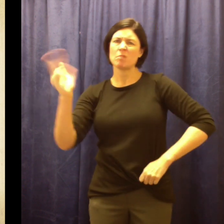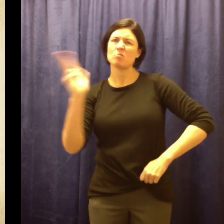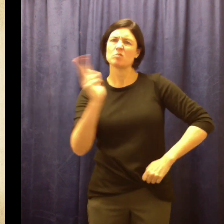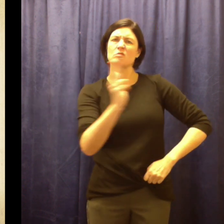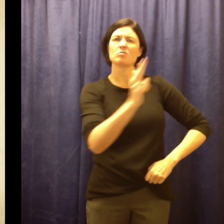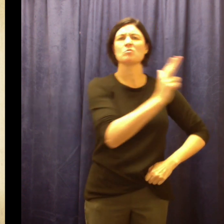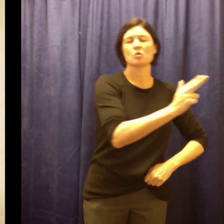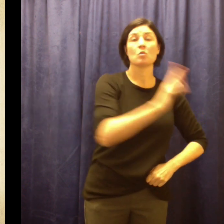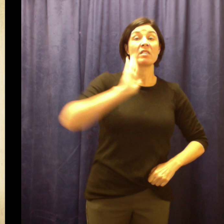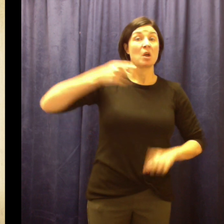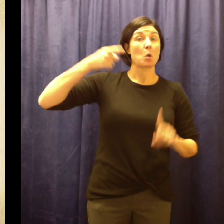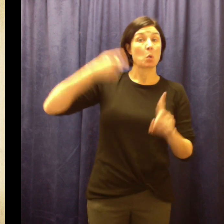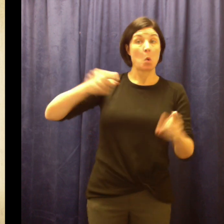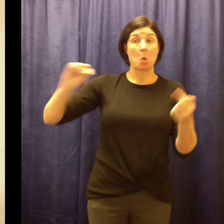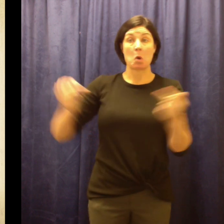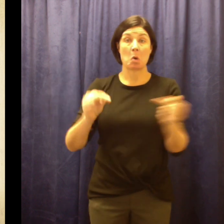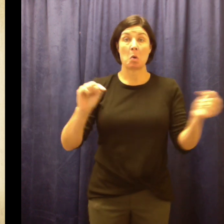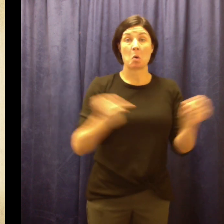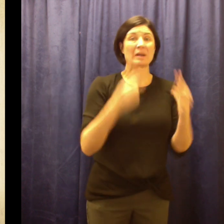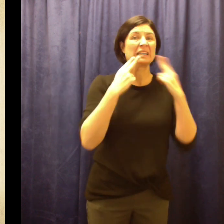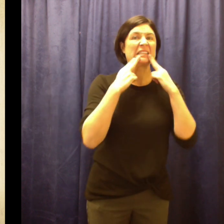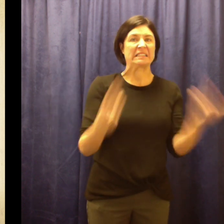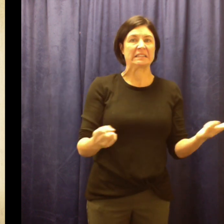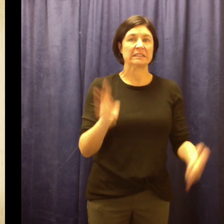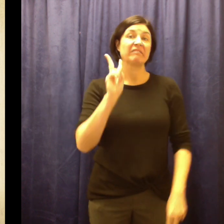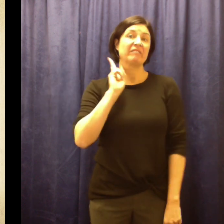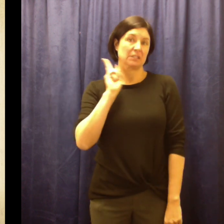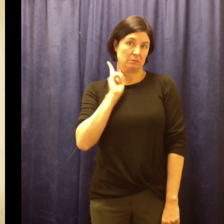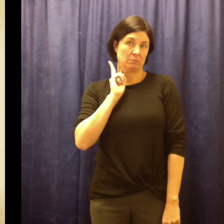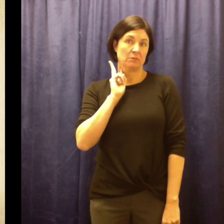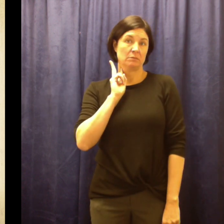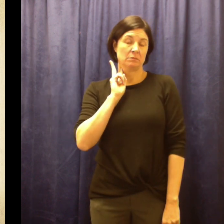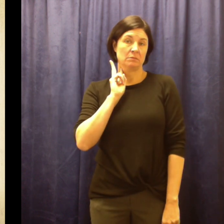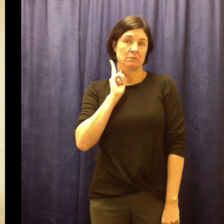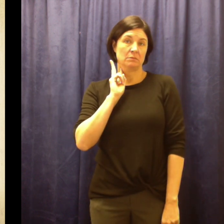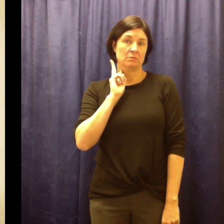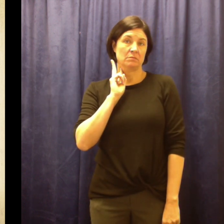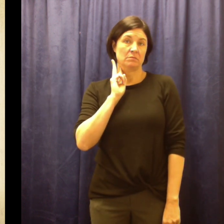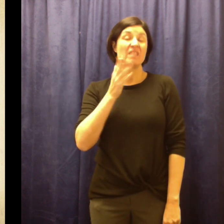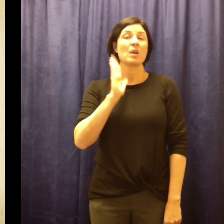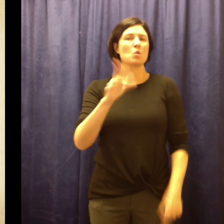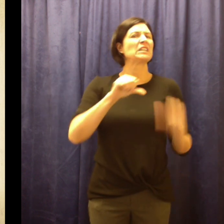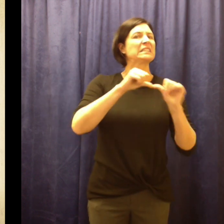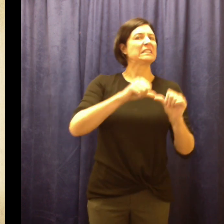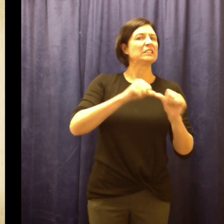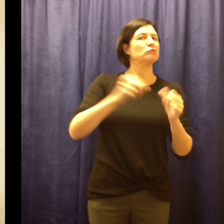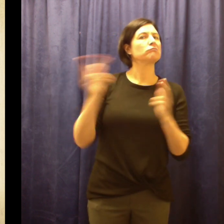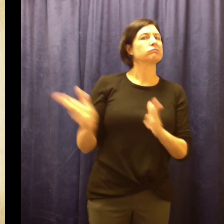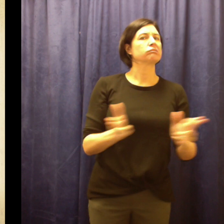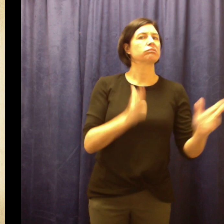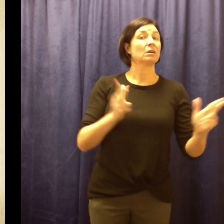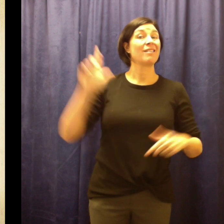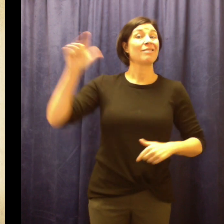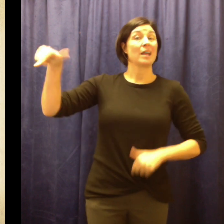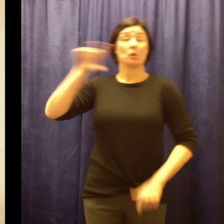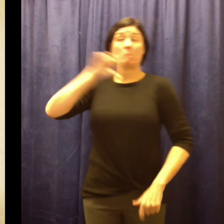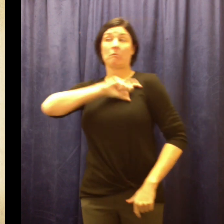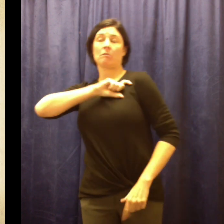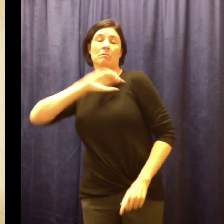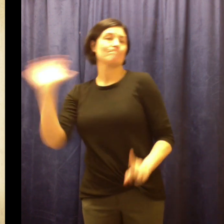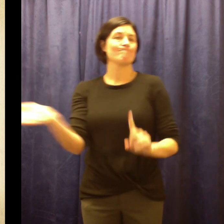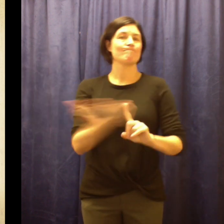cause harm to innocent victims until stopped by police intervention.